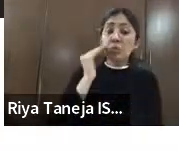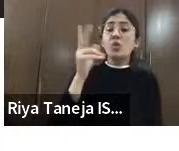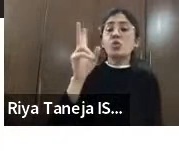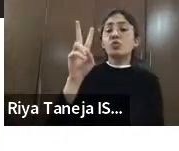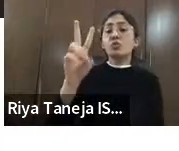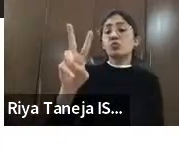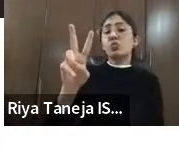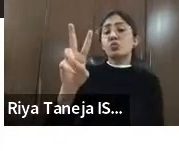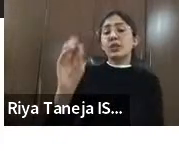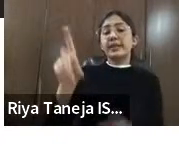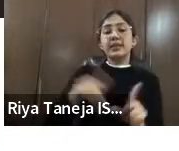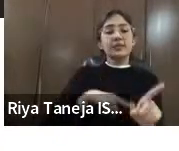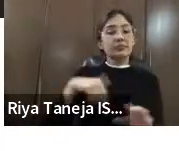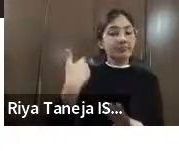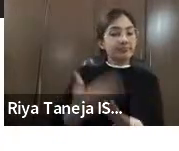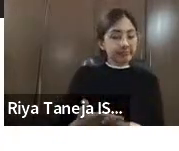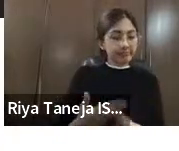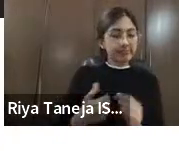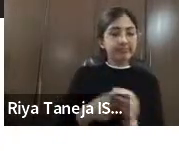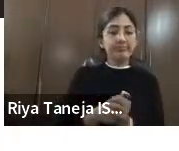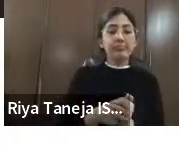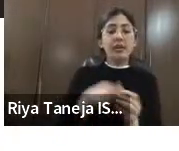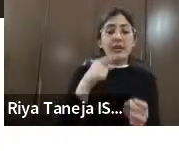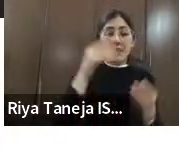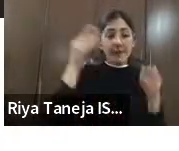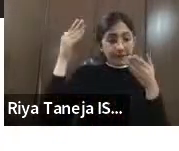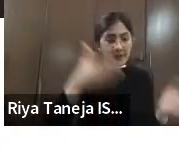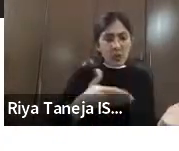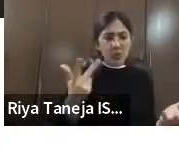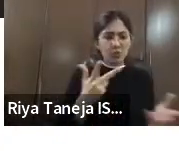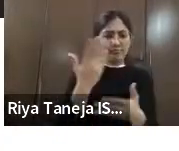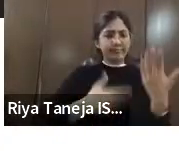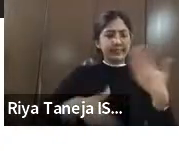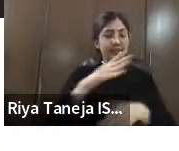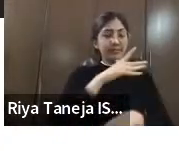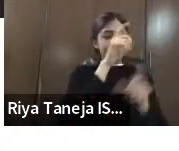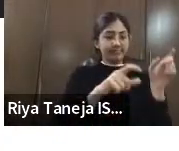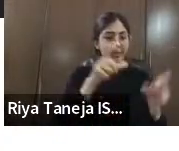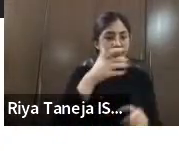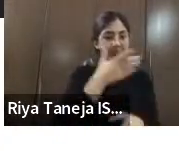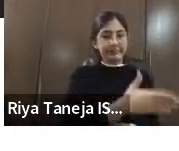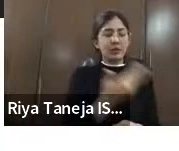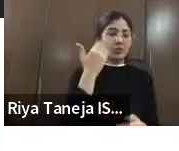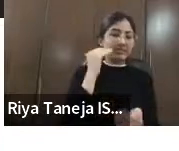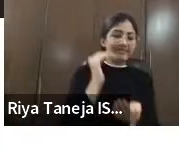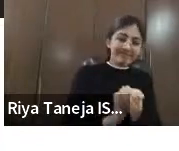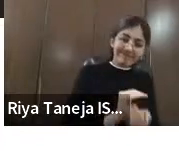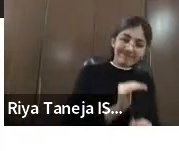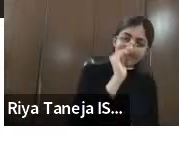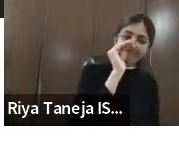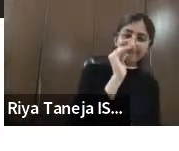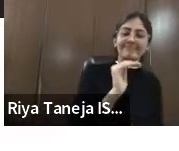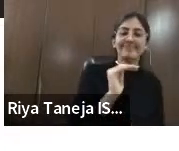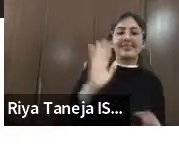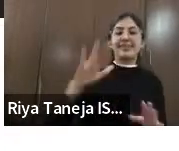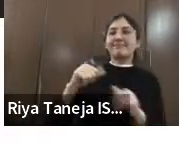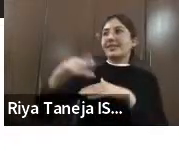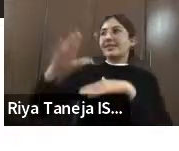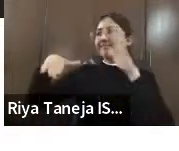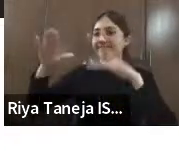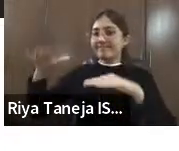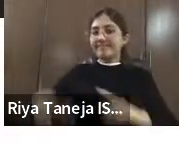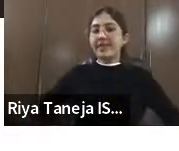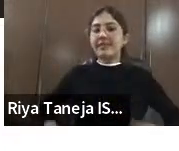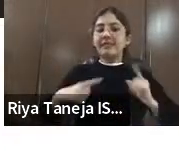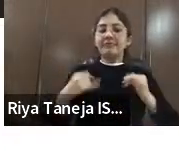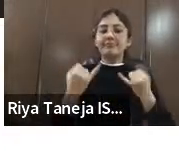As our focal theme is to empower the persons with disabilities from early childhood to livelihood, we render our